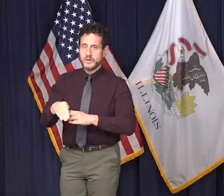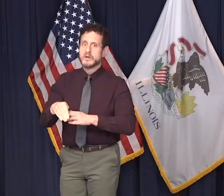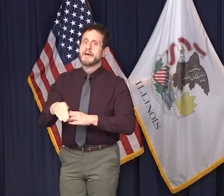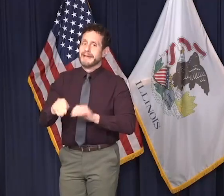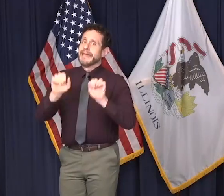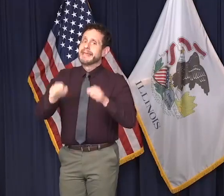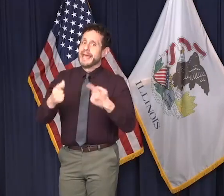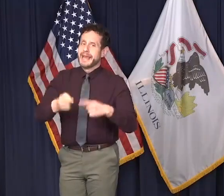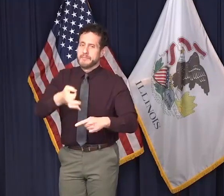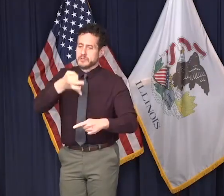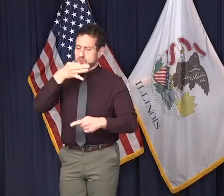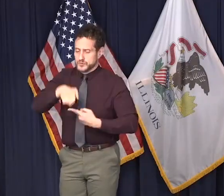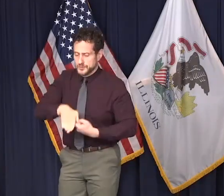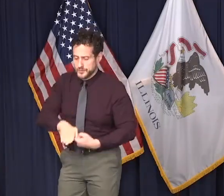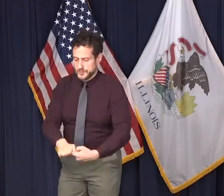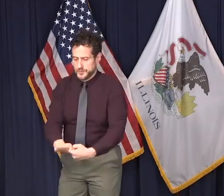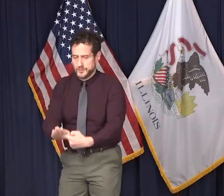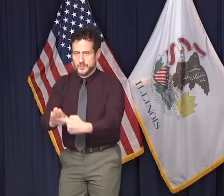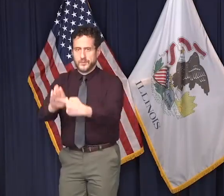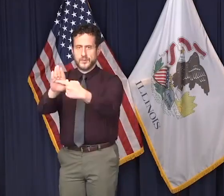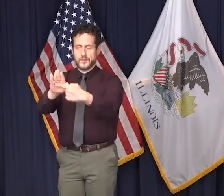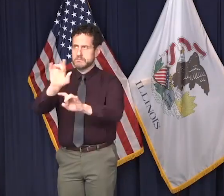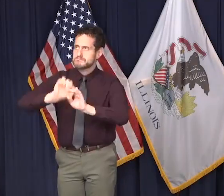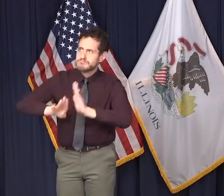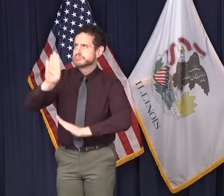trajectory of success to be turned on its head.